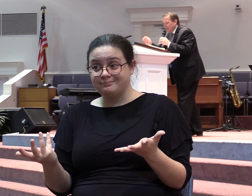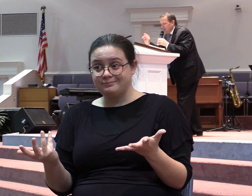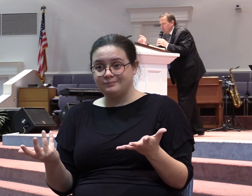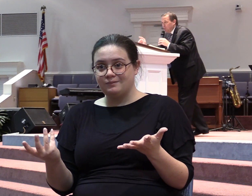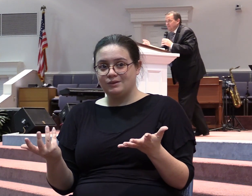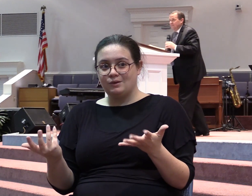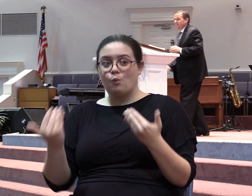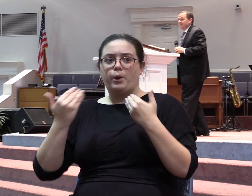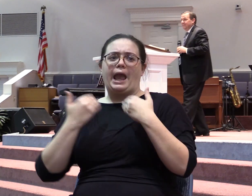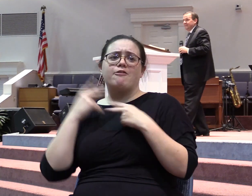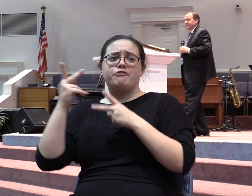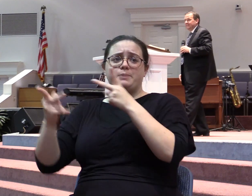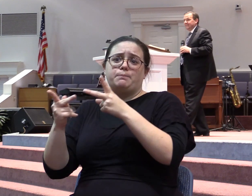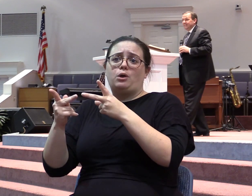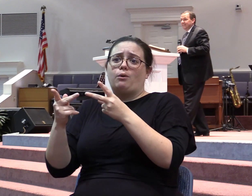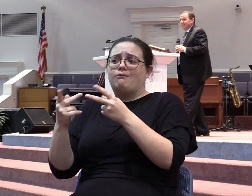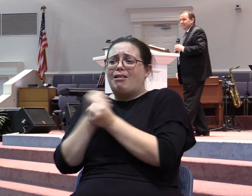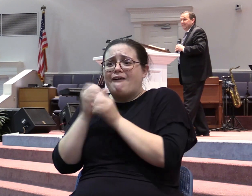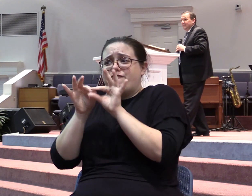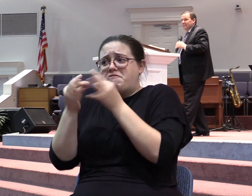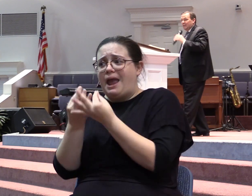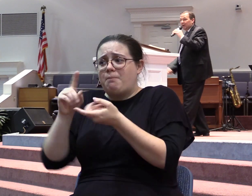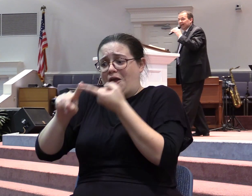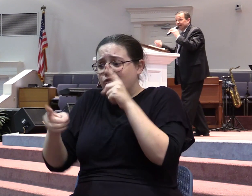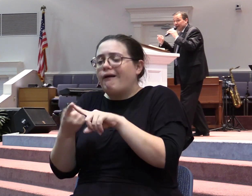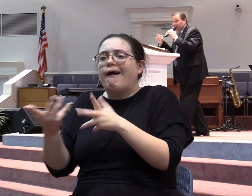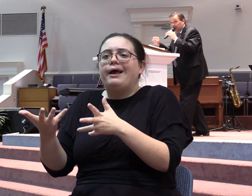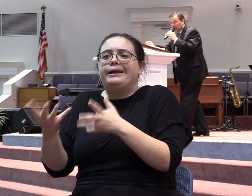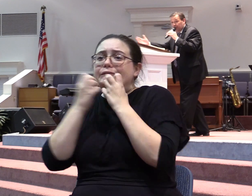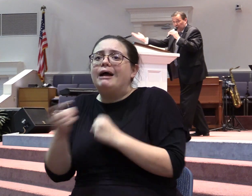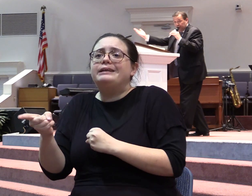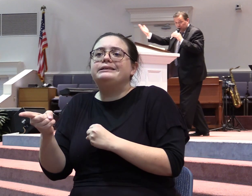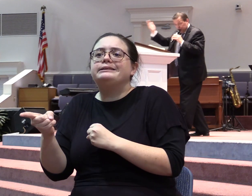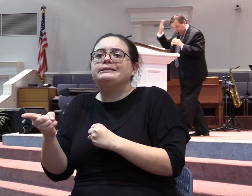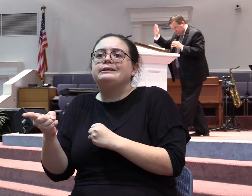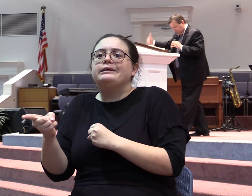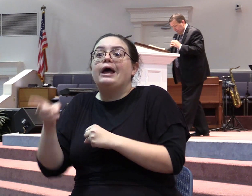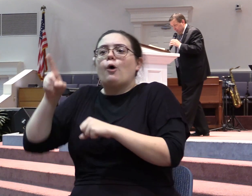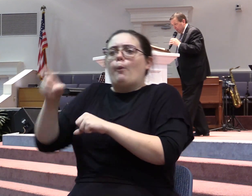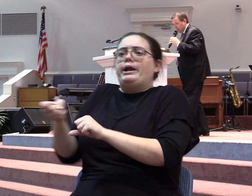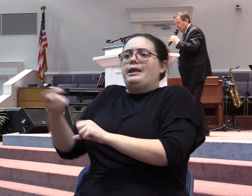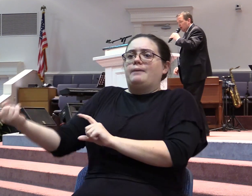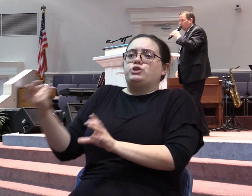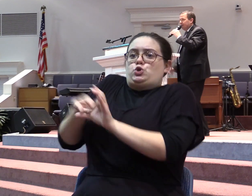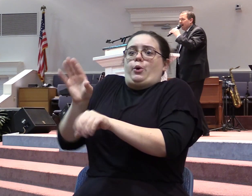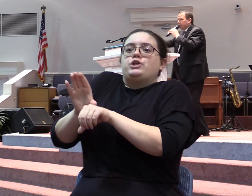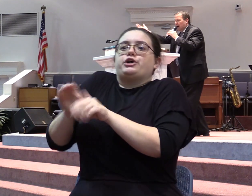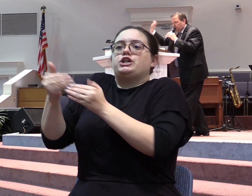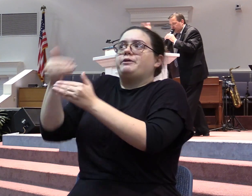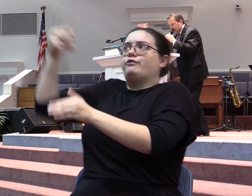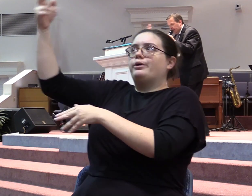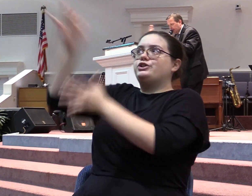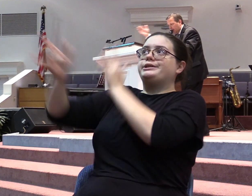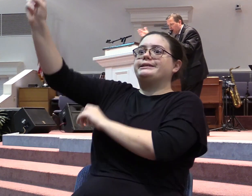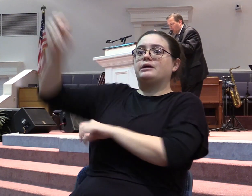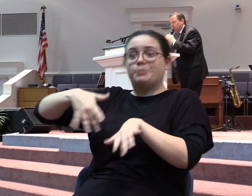We've got loved ones. That's right, man. Yes! And we got to get in the boat before the door shuts. We got